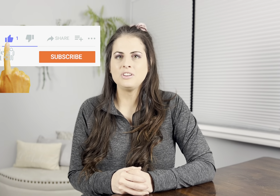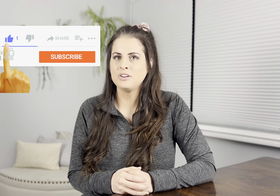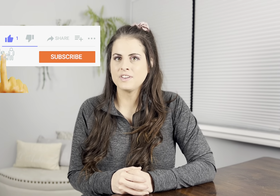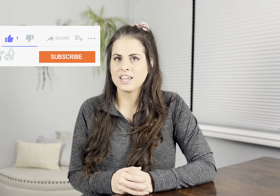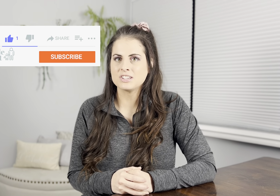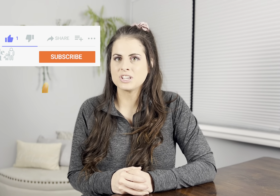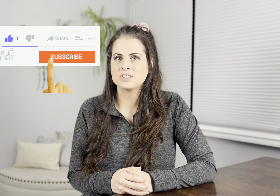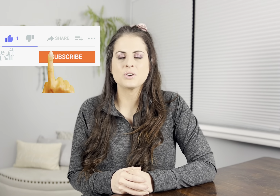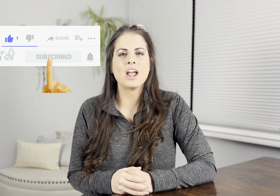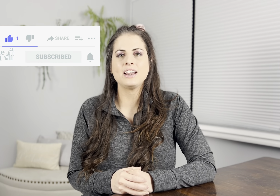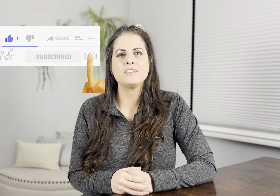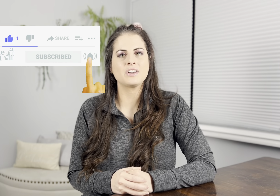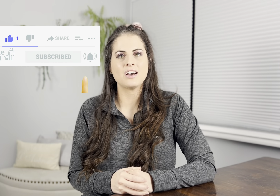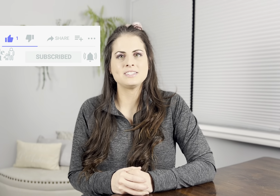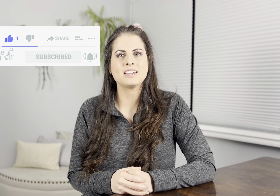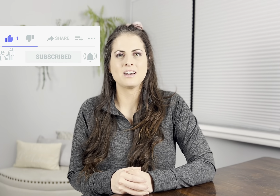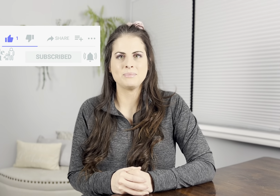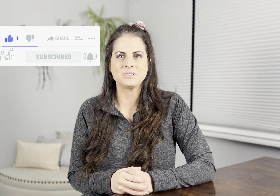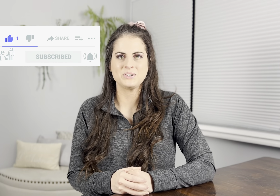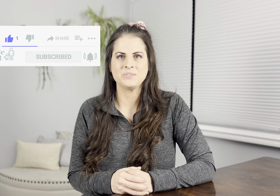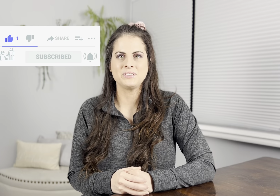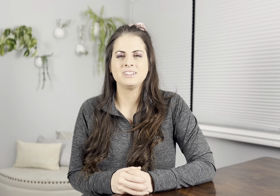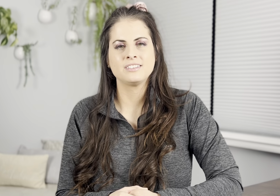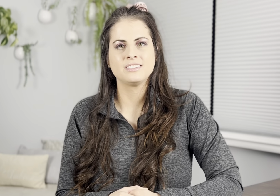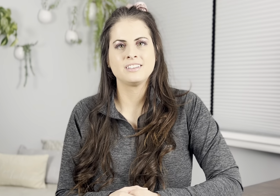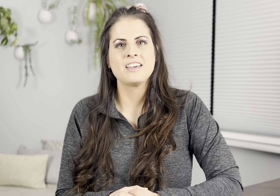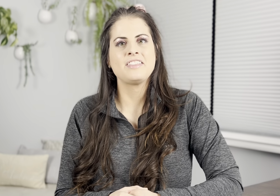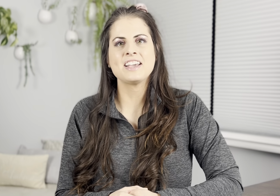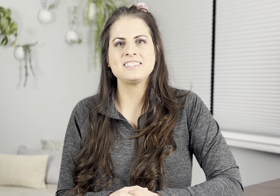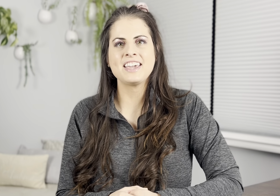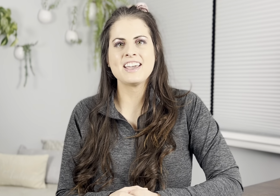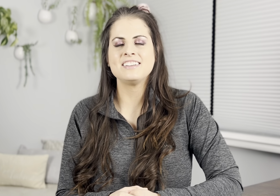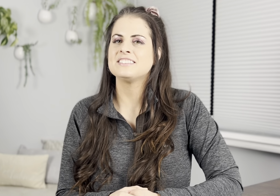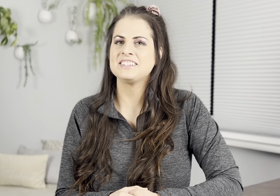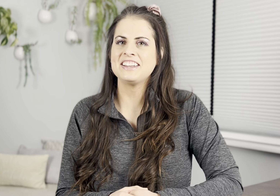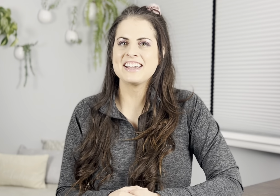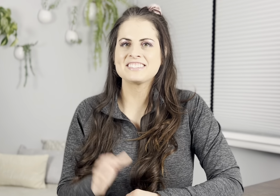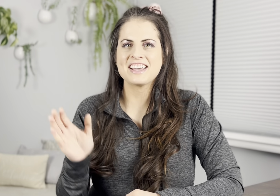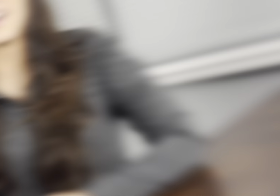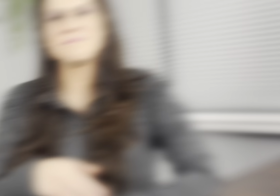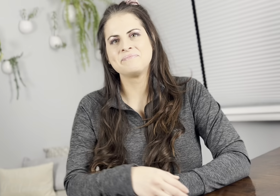notifications or any of the content coming soon. Thanks again. See you next time.